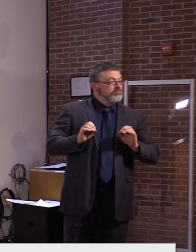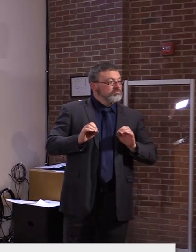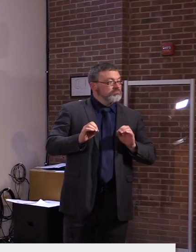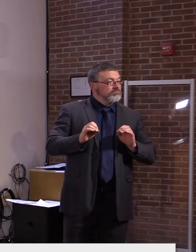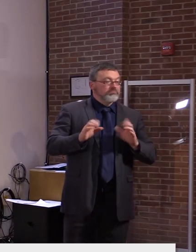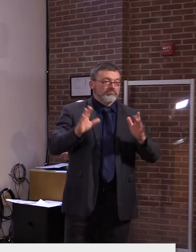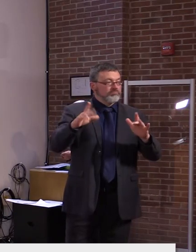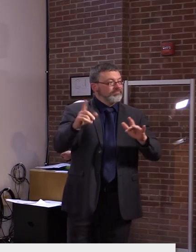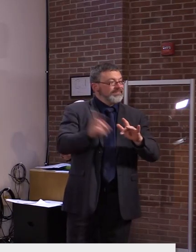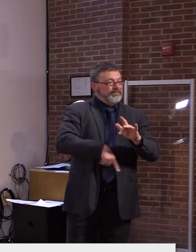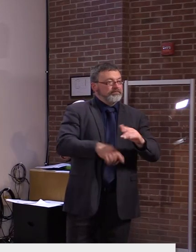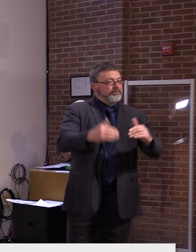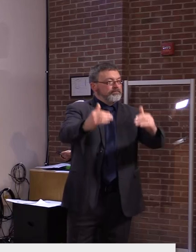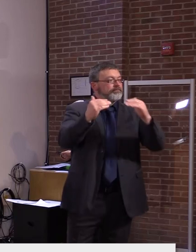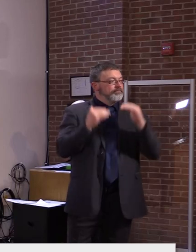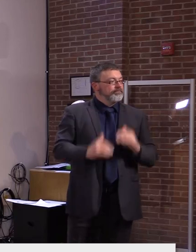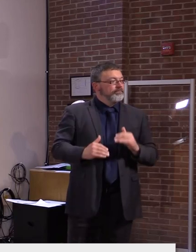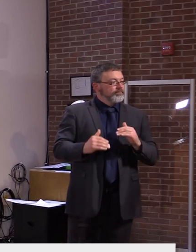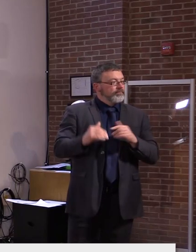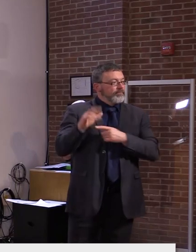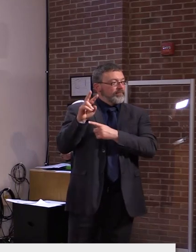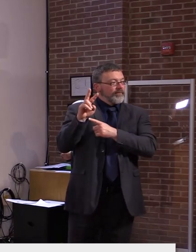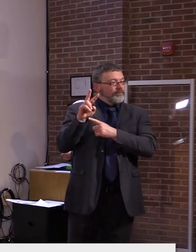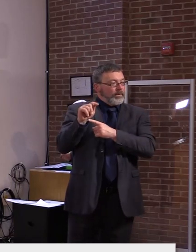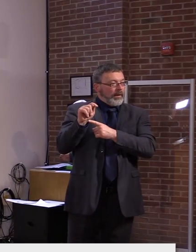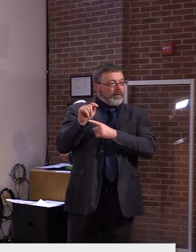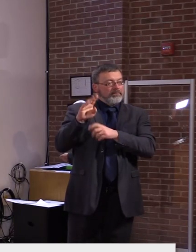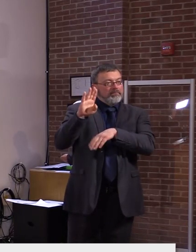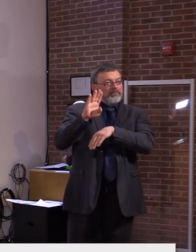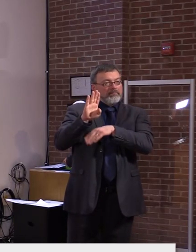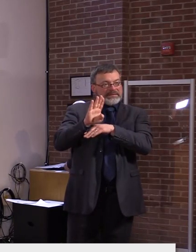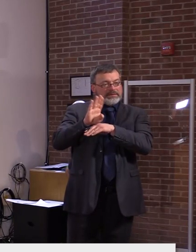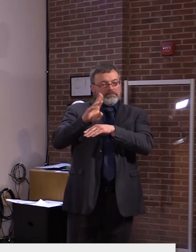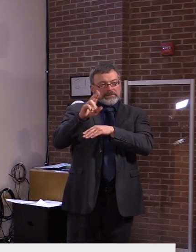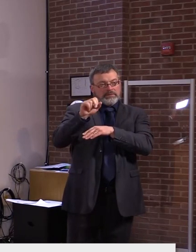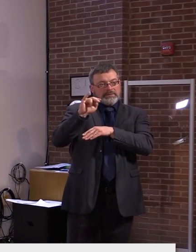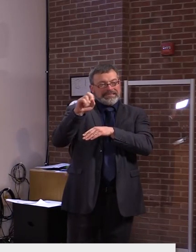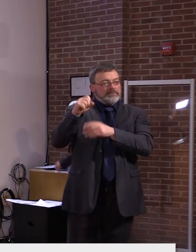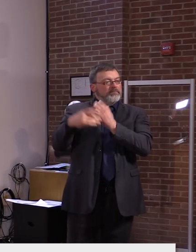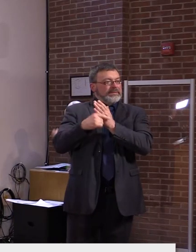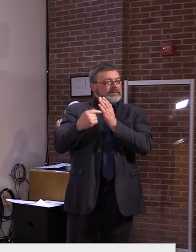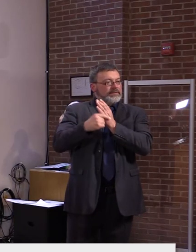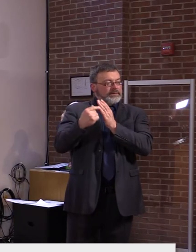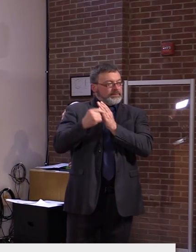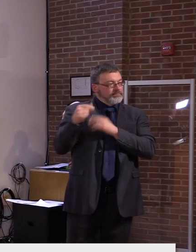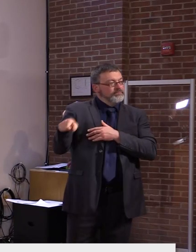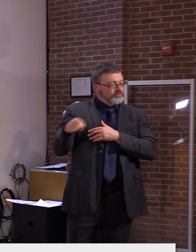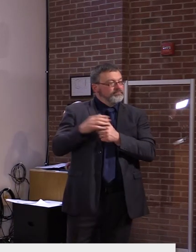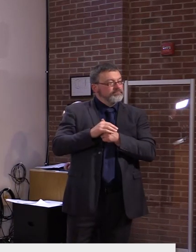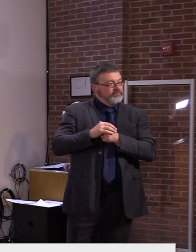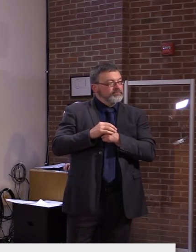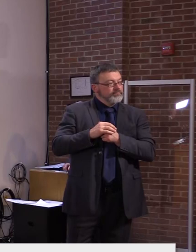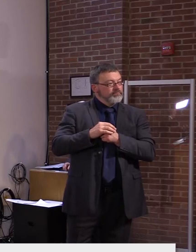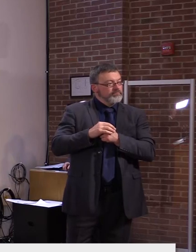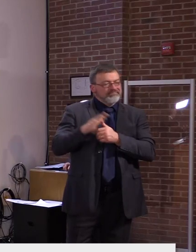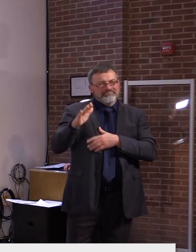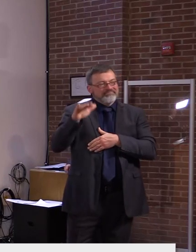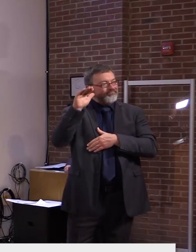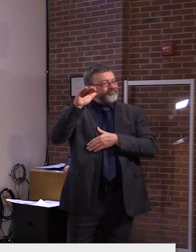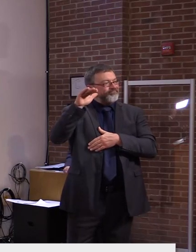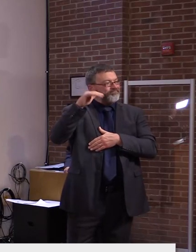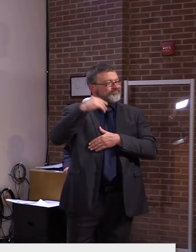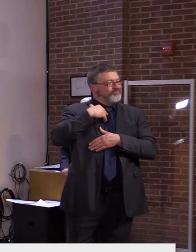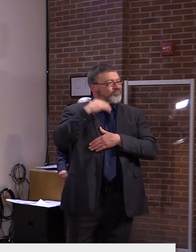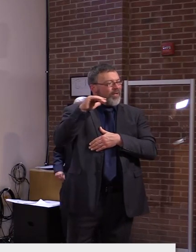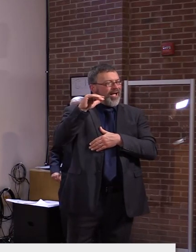All right, we'll move to Tim McQuiston, Vermont Business Magazine. Hi, Governor. Let me follow up on Stewart's question about